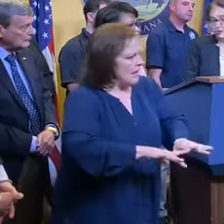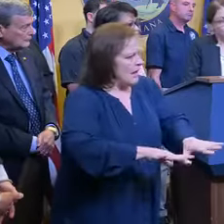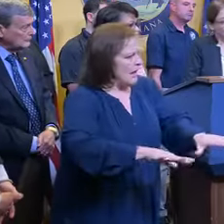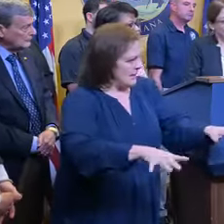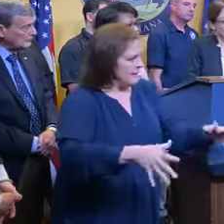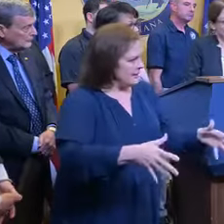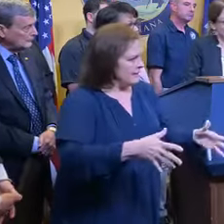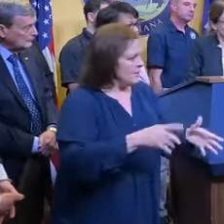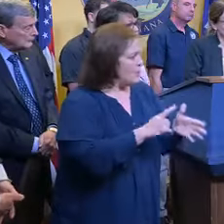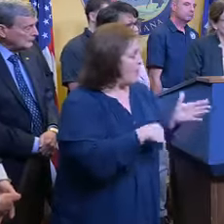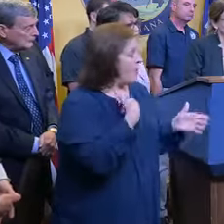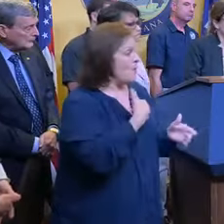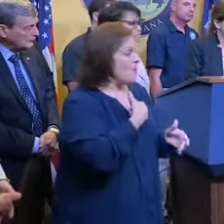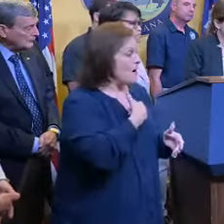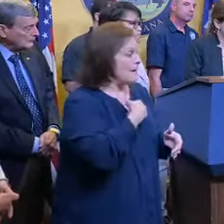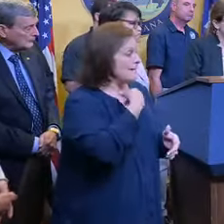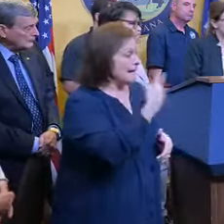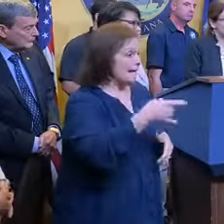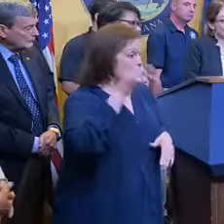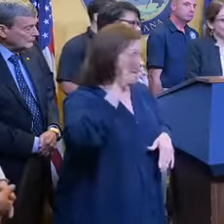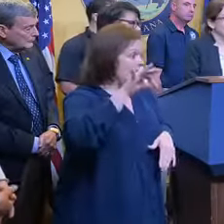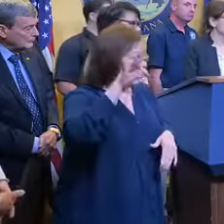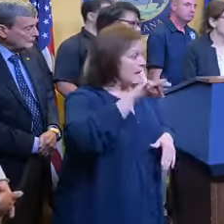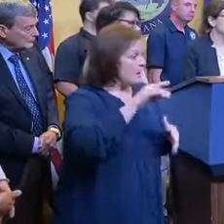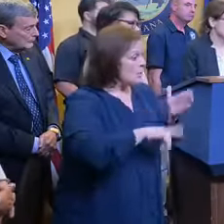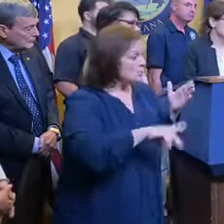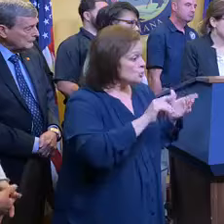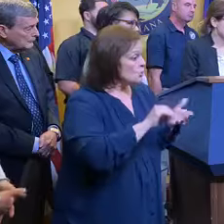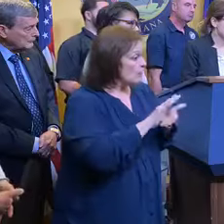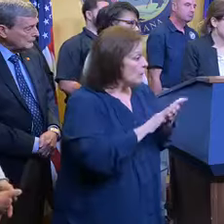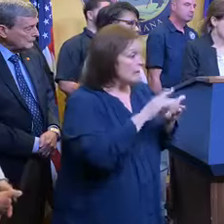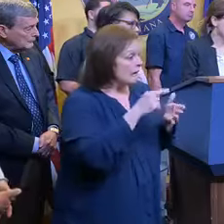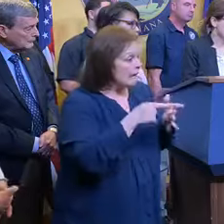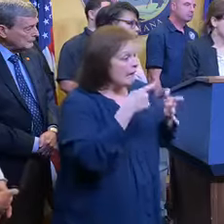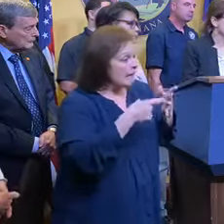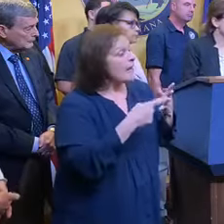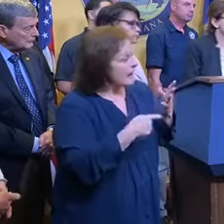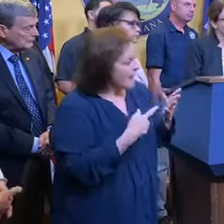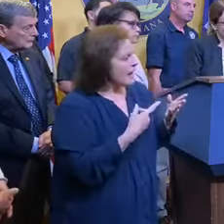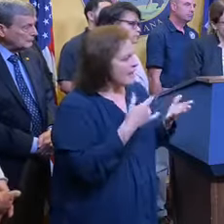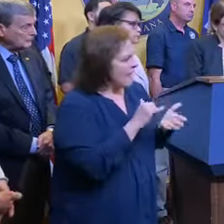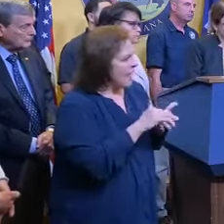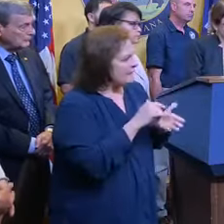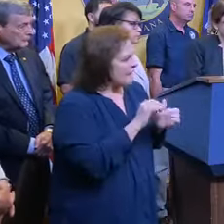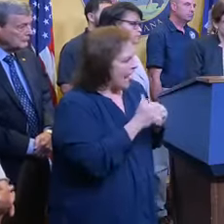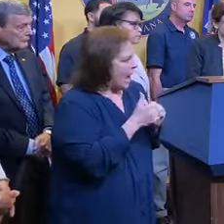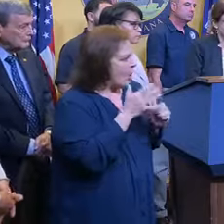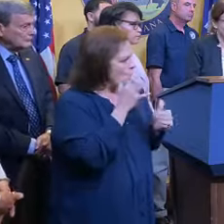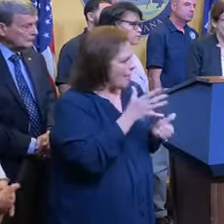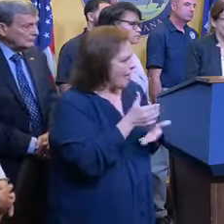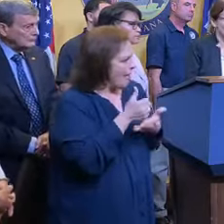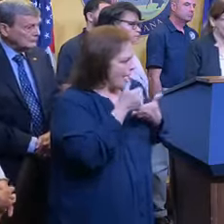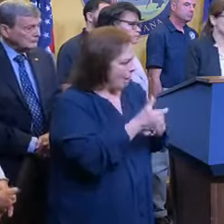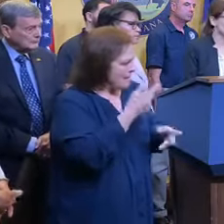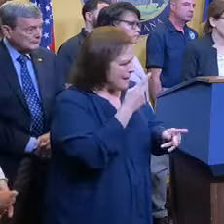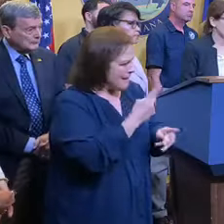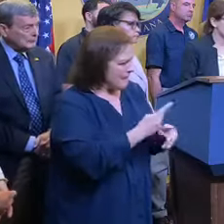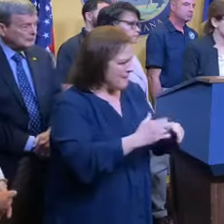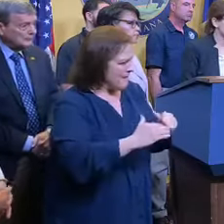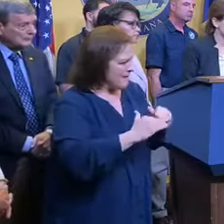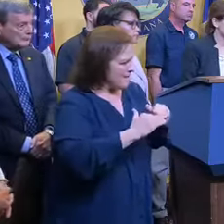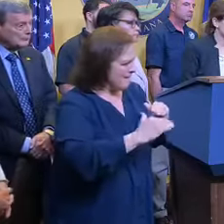all the measures we've been talking about for weeks. So I don't know yet when our curve is going to start flattening, but that's